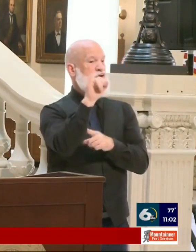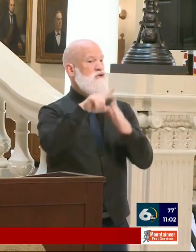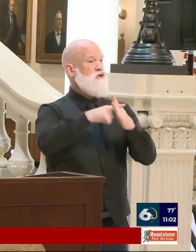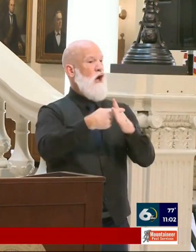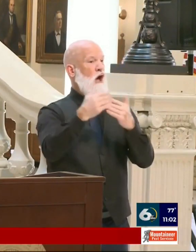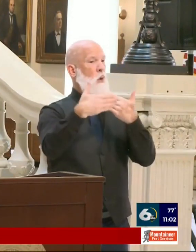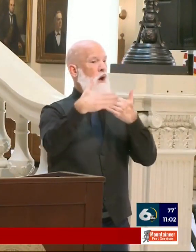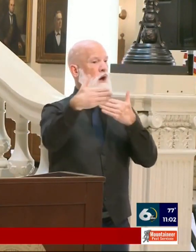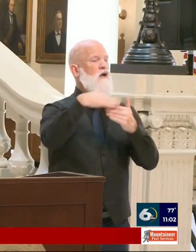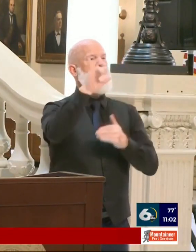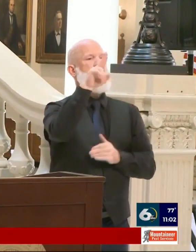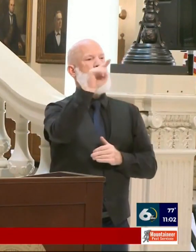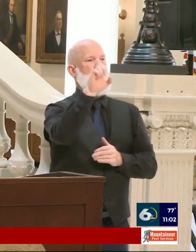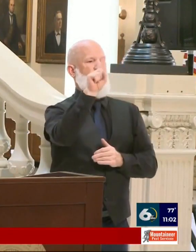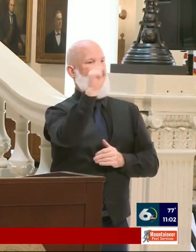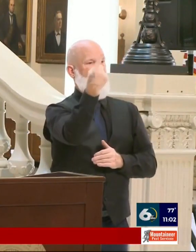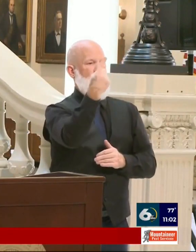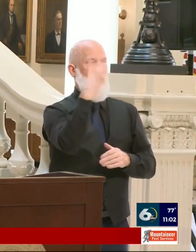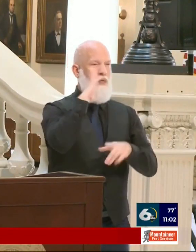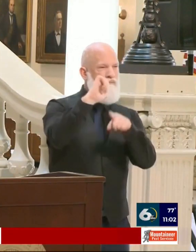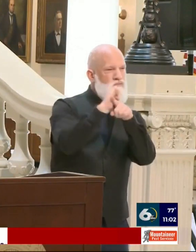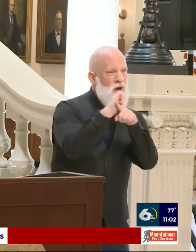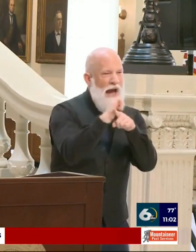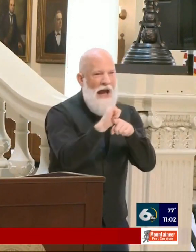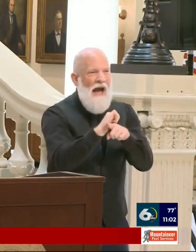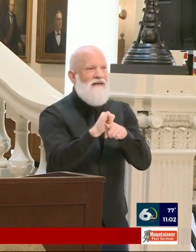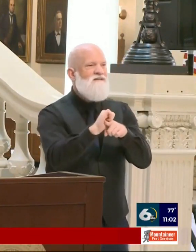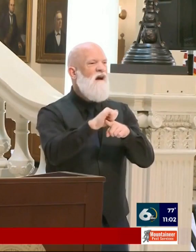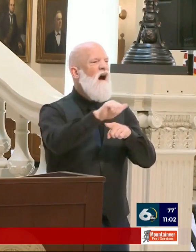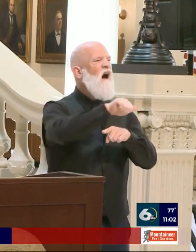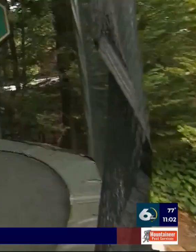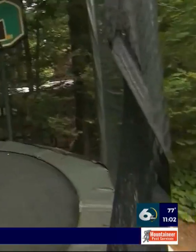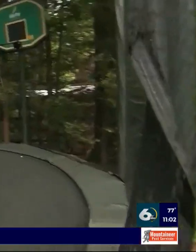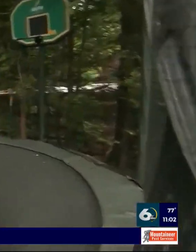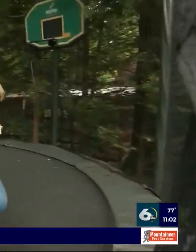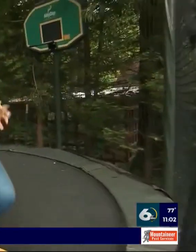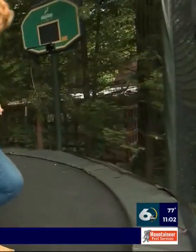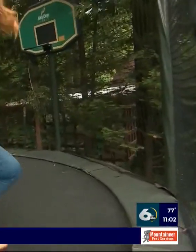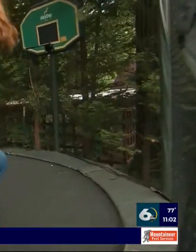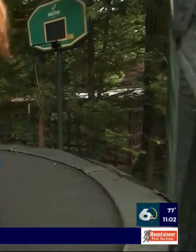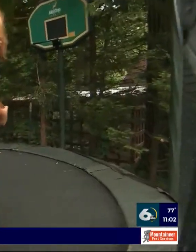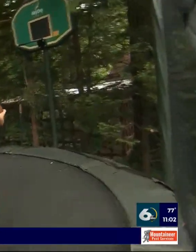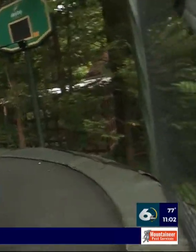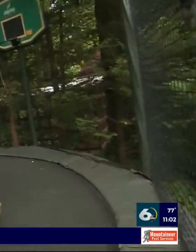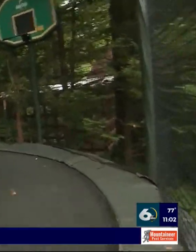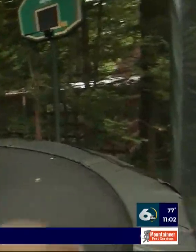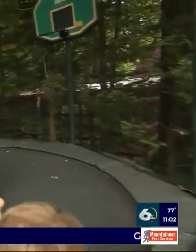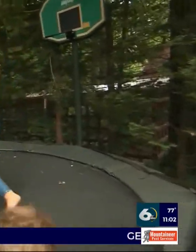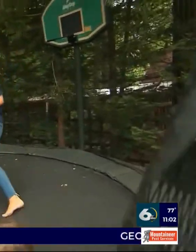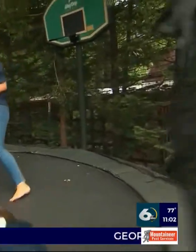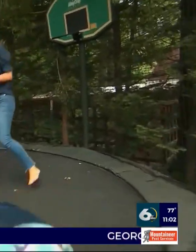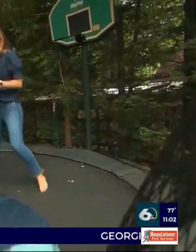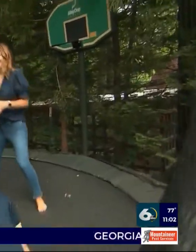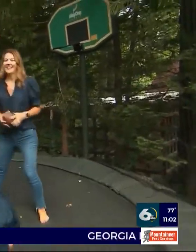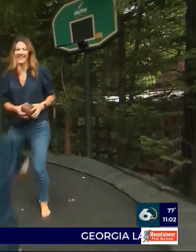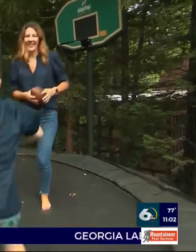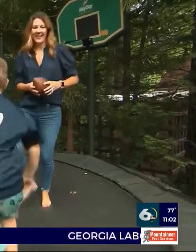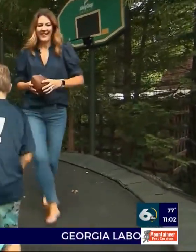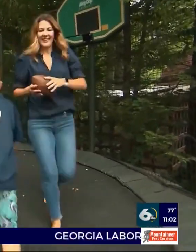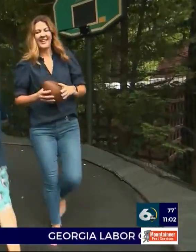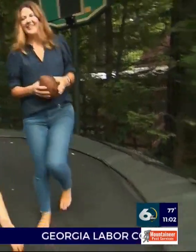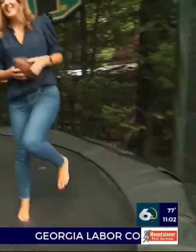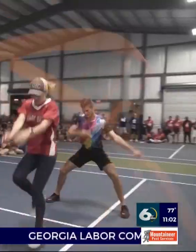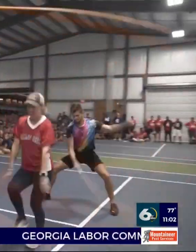which engage in practices or other in-person operations must operate by the rules or guidelines of